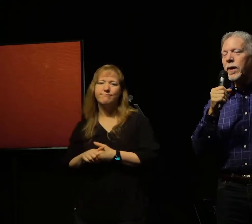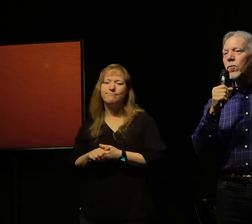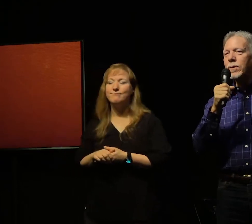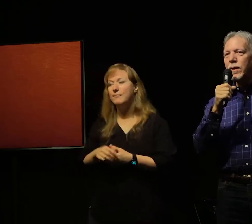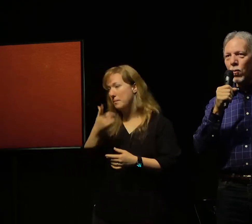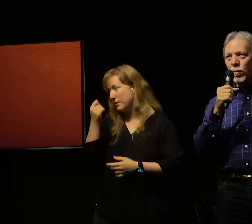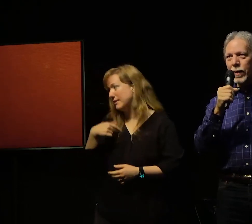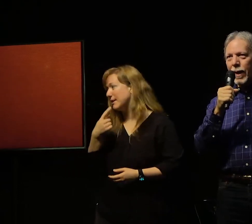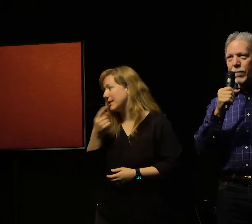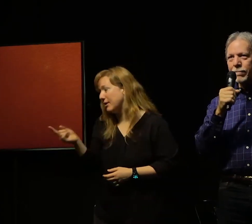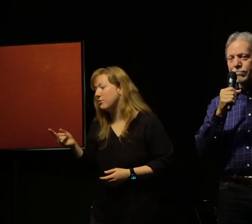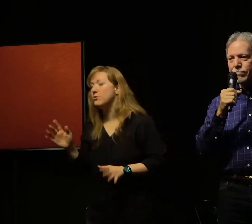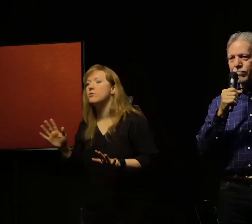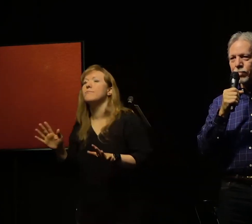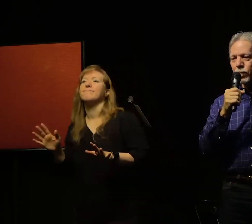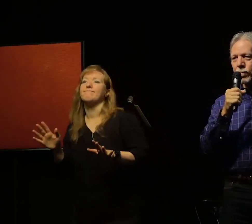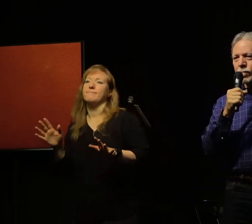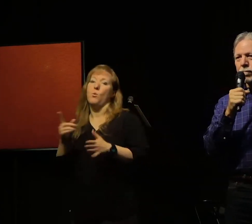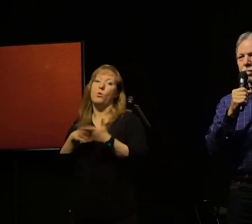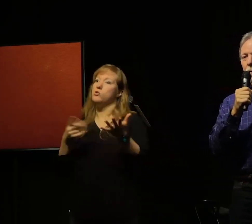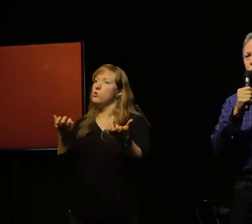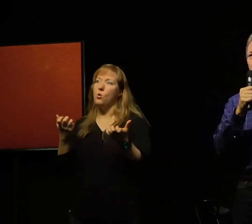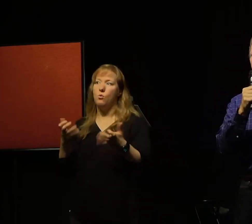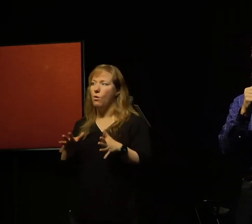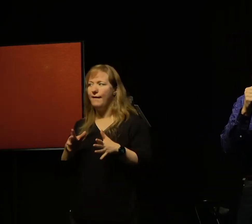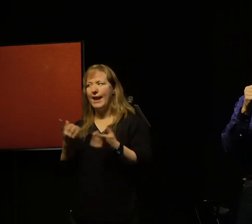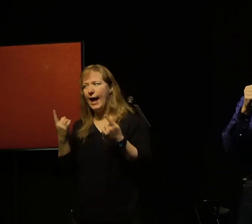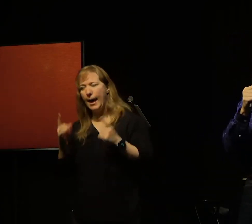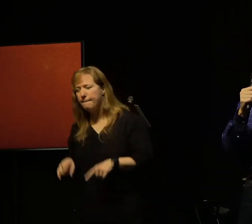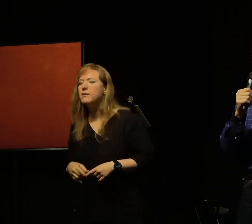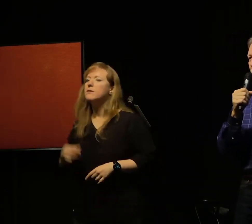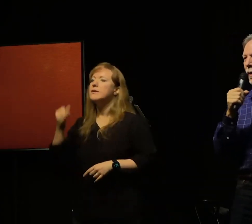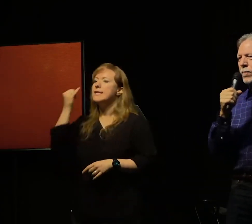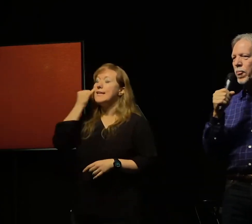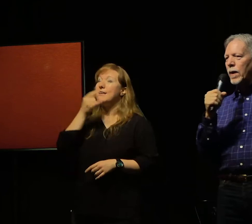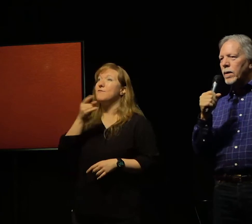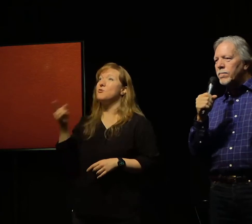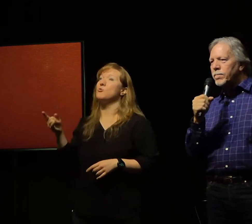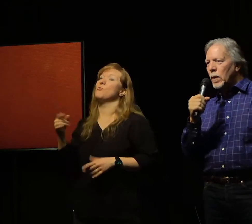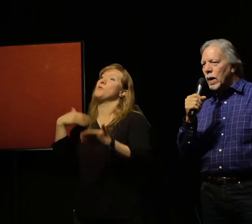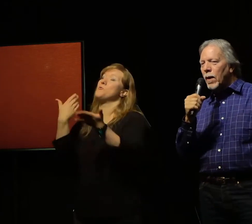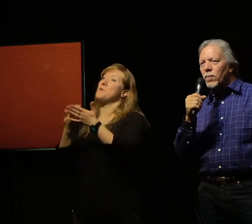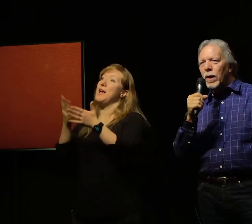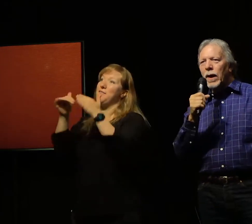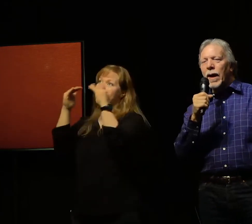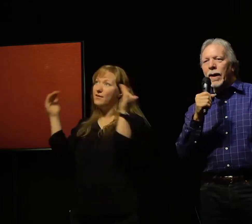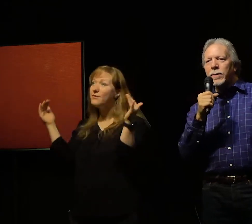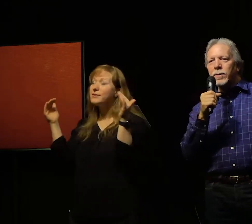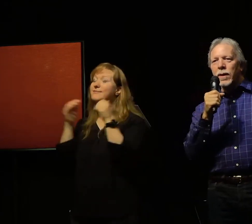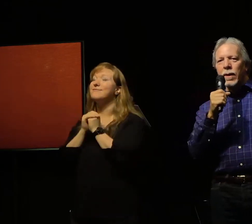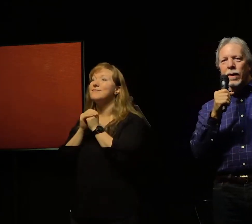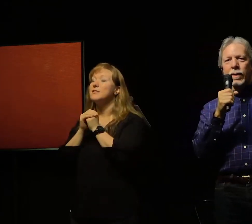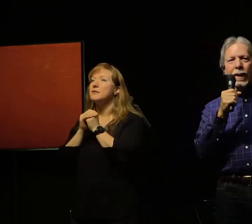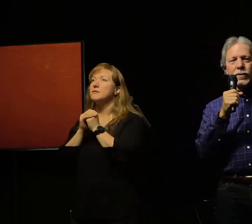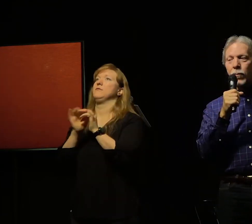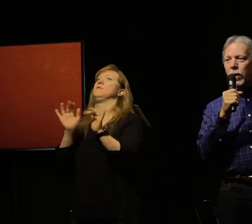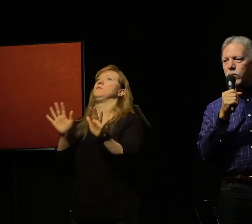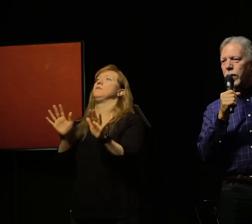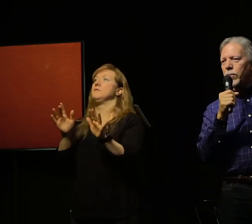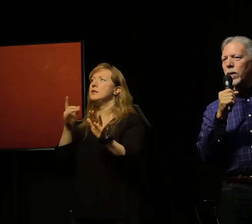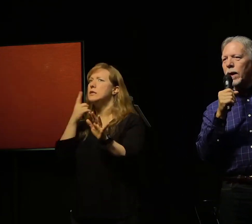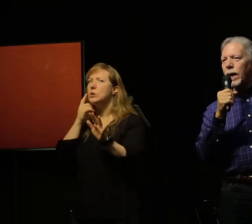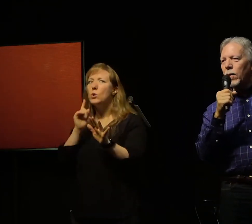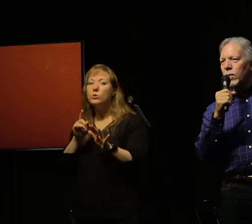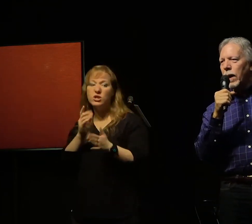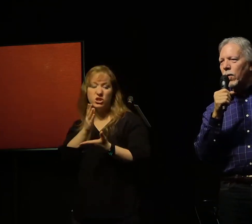Because I tell you what you don't want to happen. To get to eternity and realize that some of those